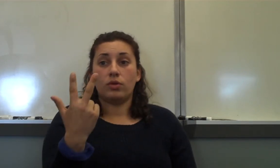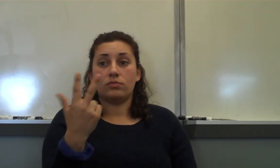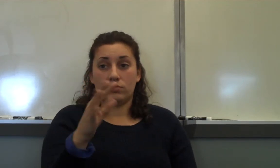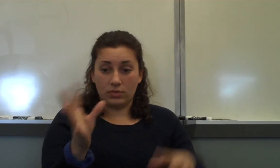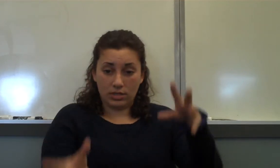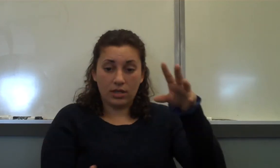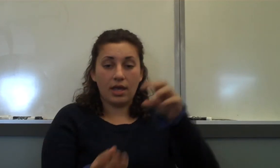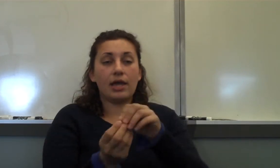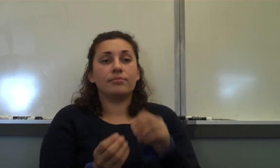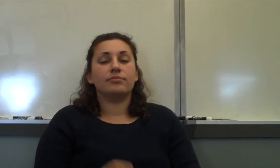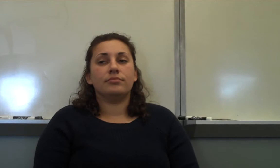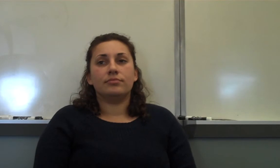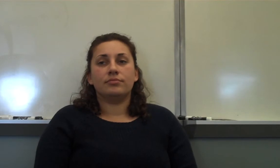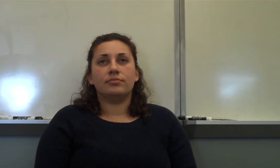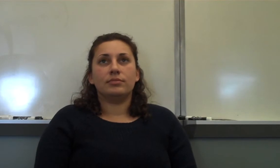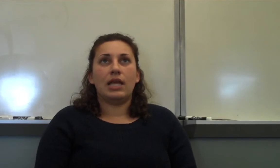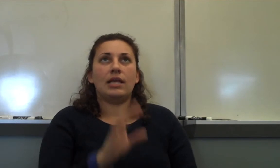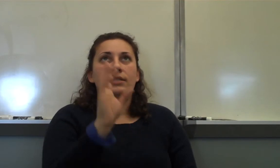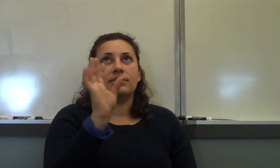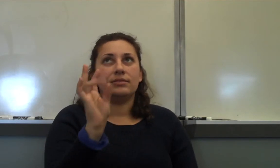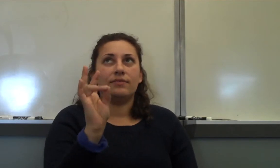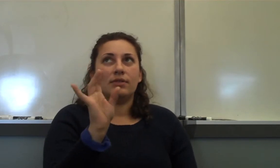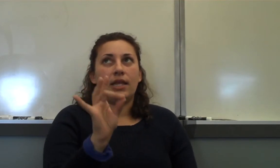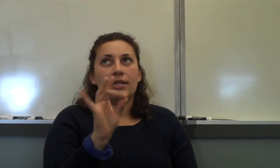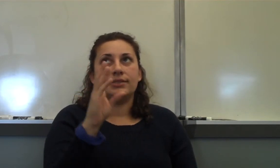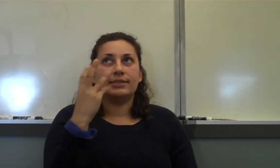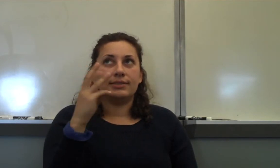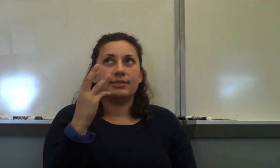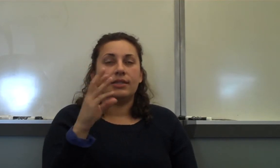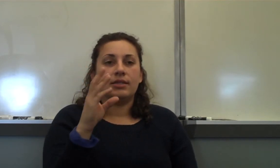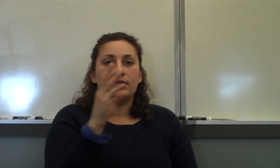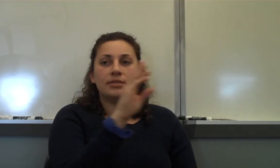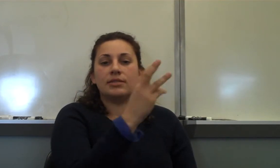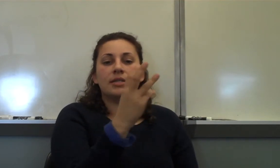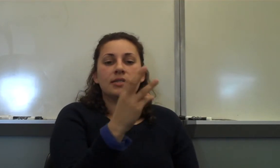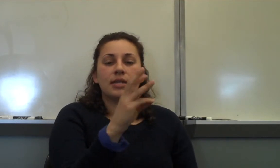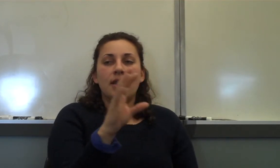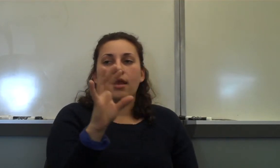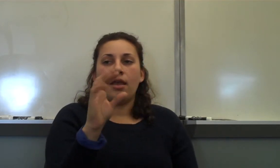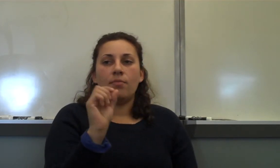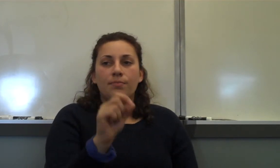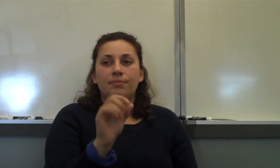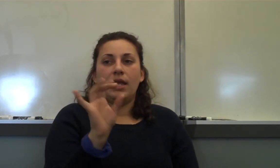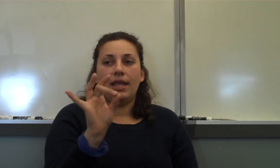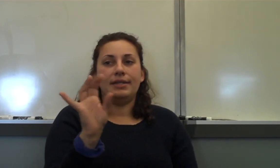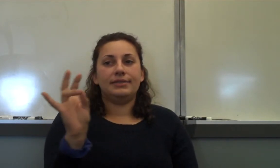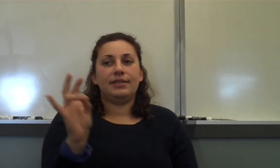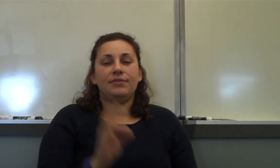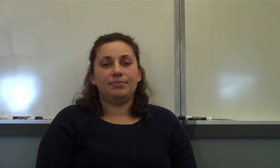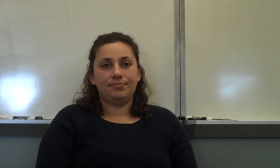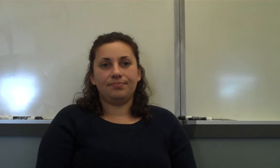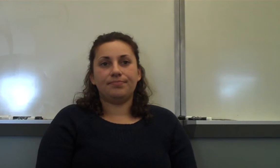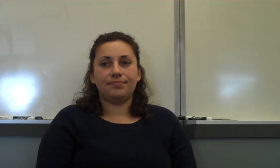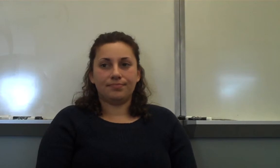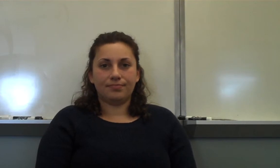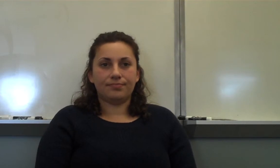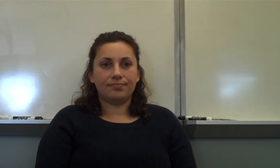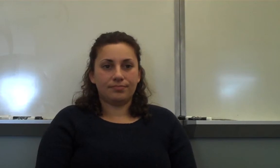this, 7, 8, and 1687. That's what we get from the person behind the cash register.